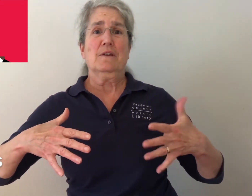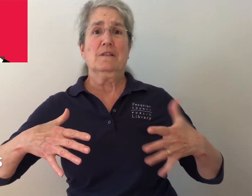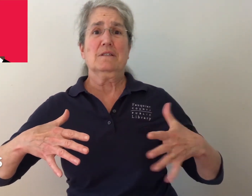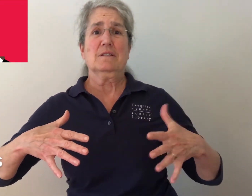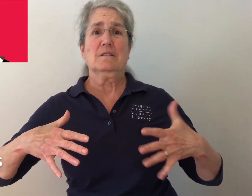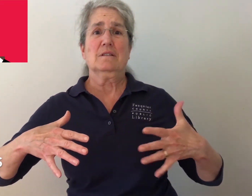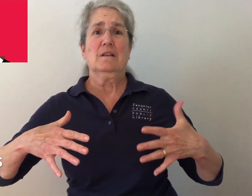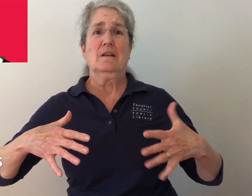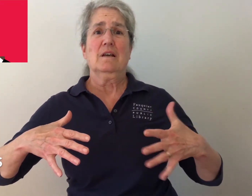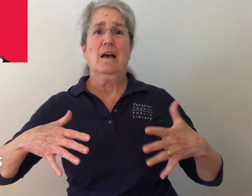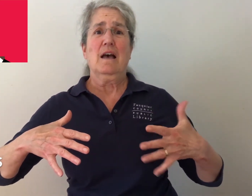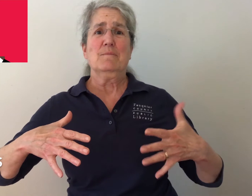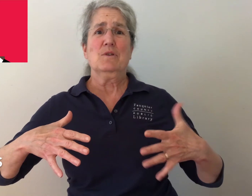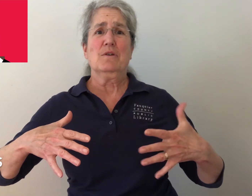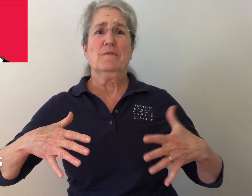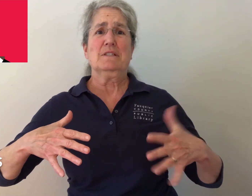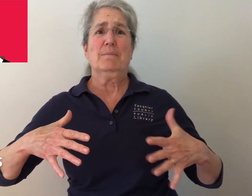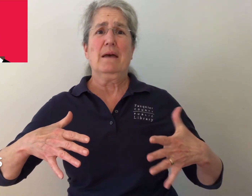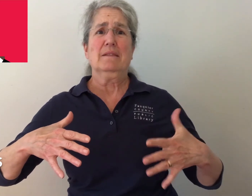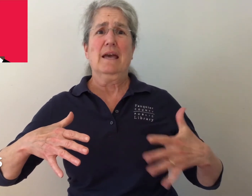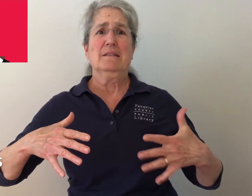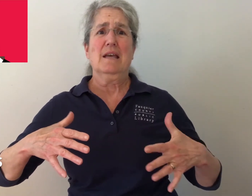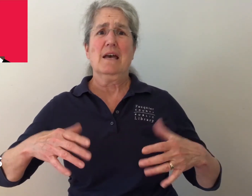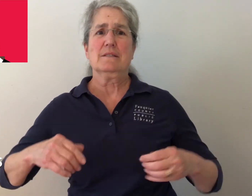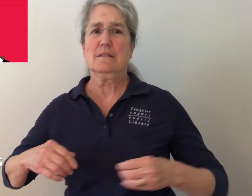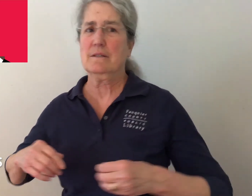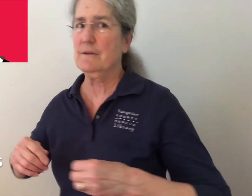Nervous. I'm nervous about that test.